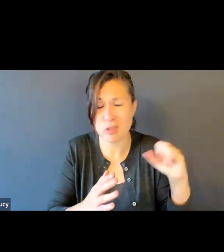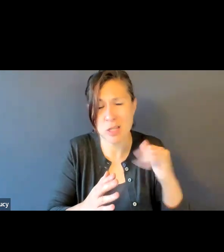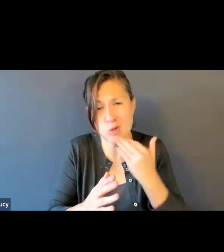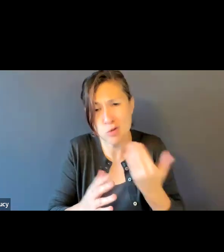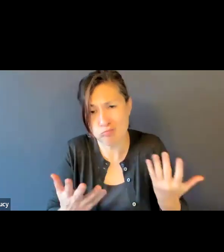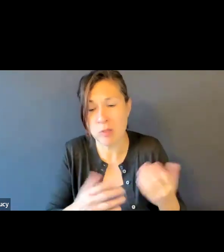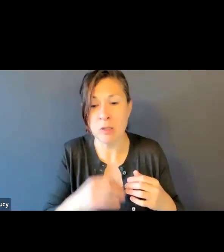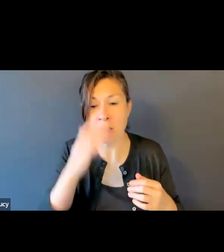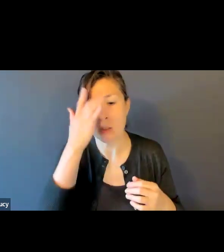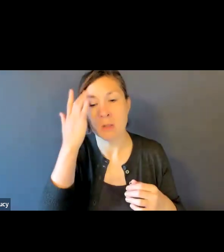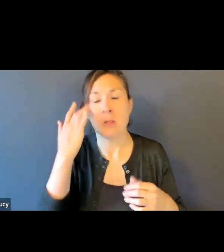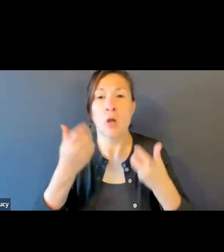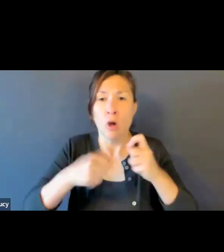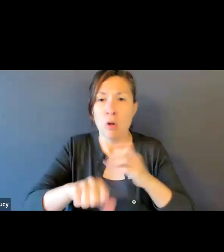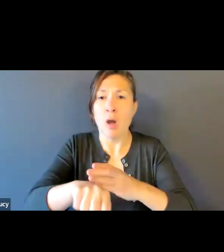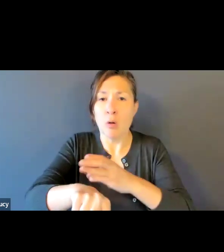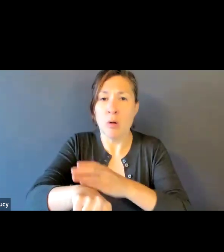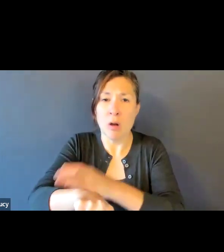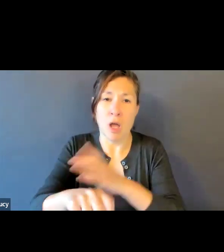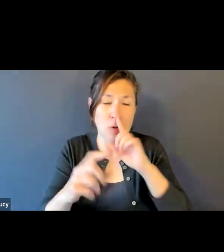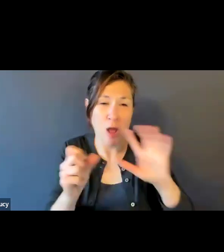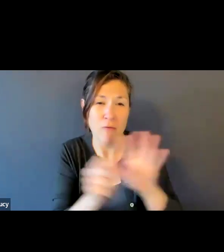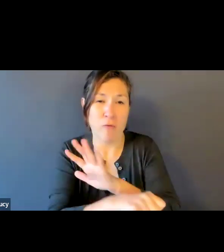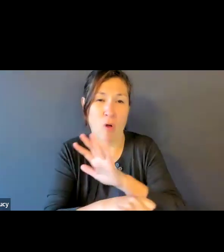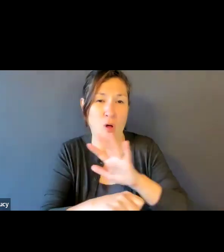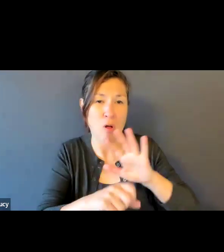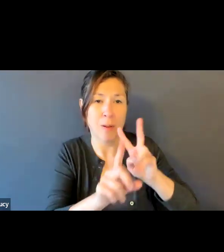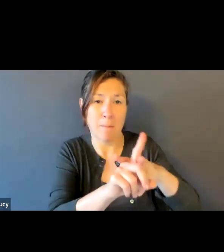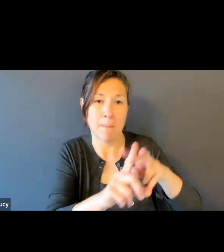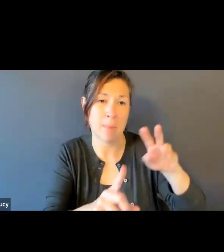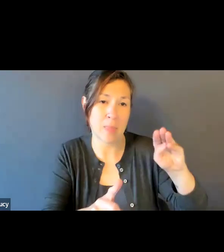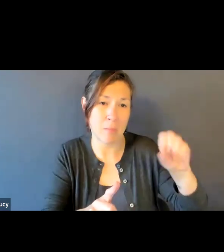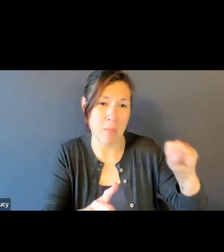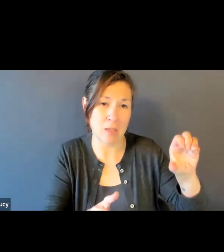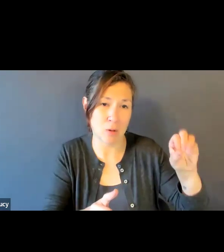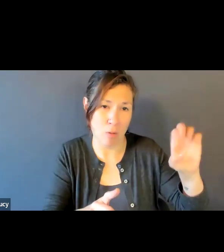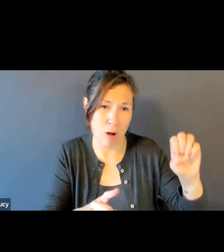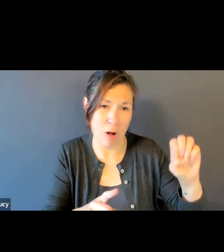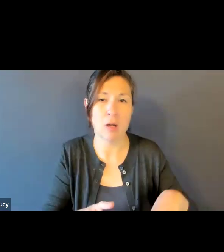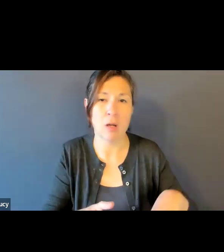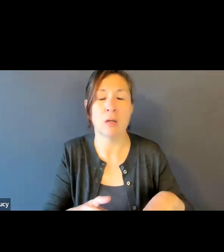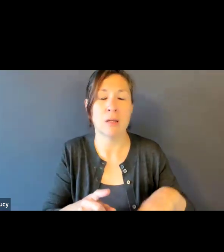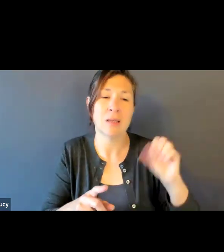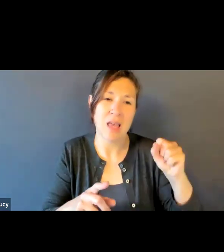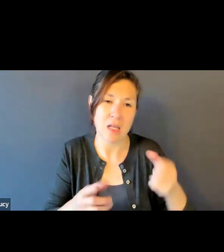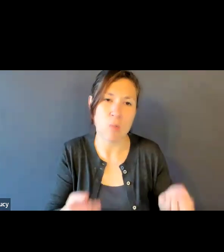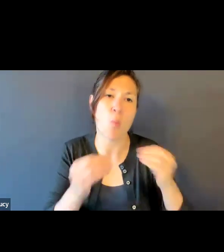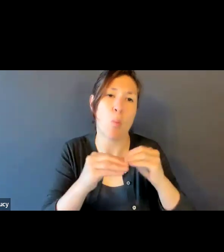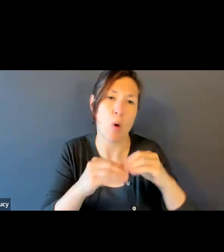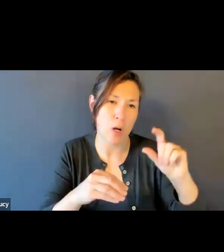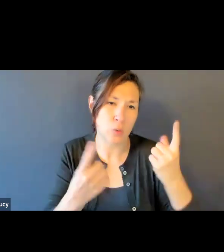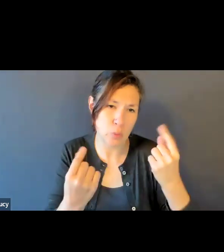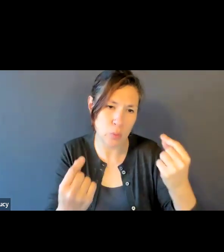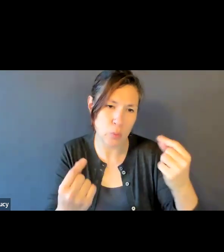improvements toward the full implementation of the Mass Core, we know that there's additional work that needs to happen to